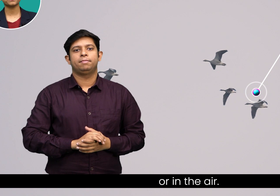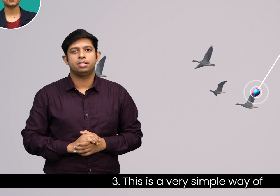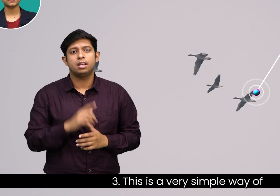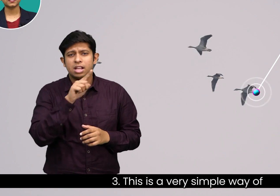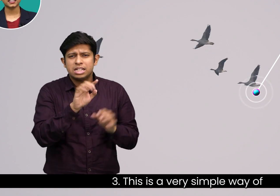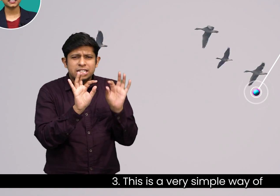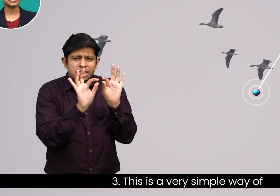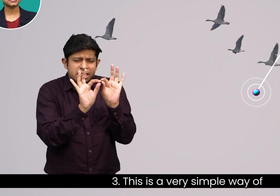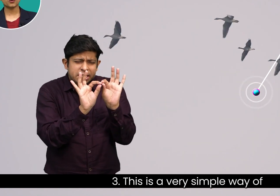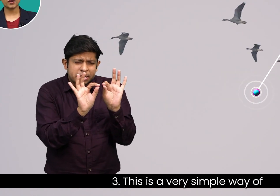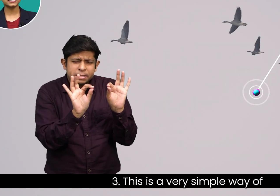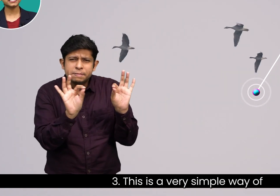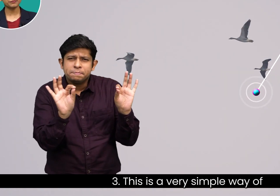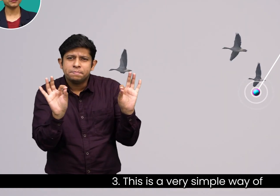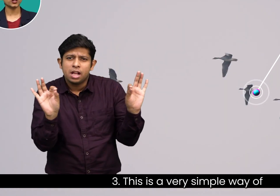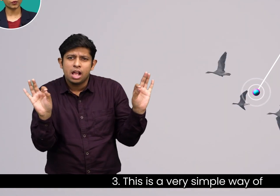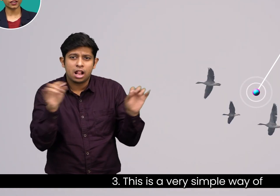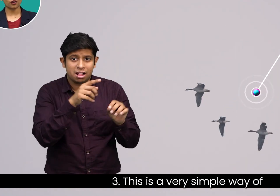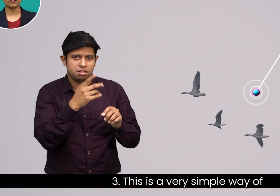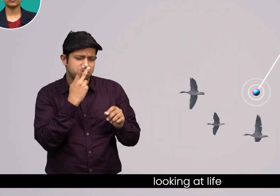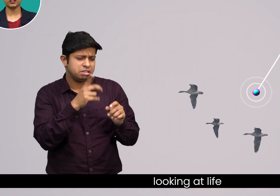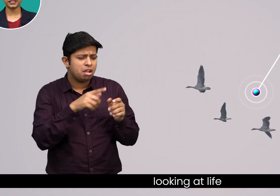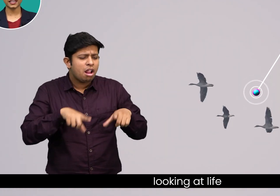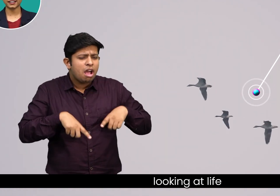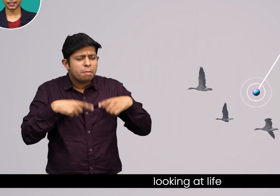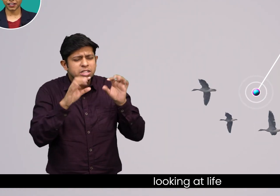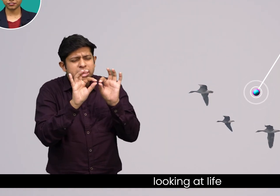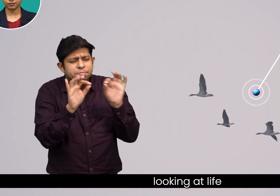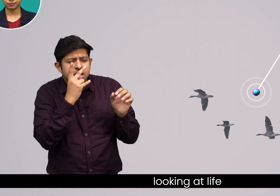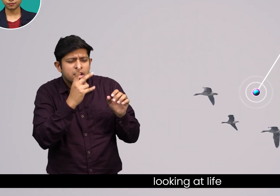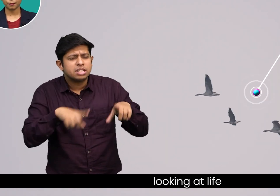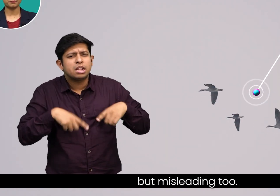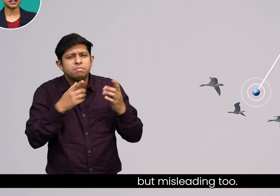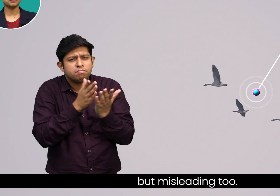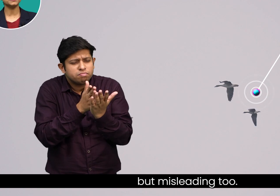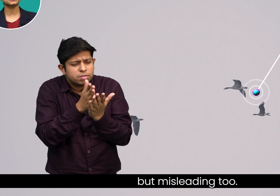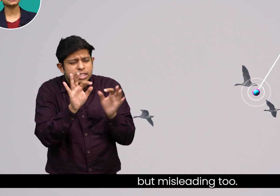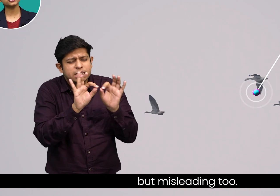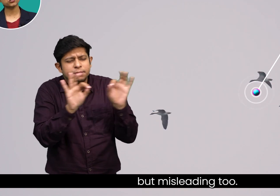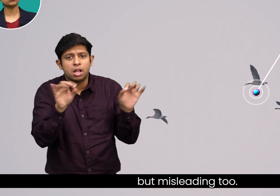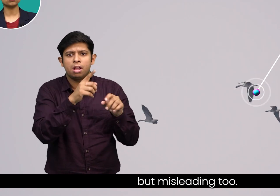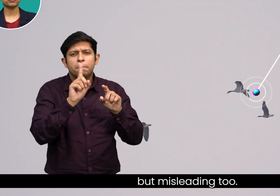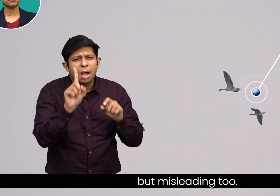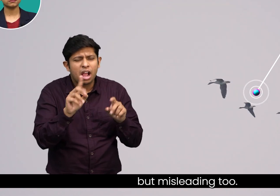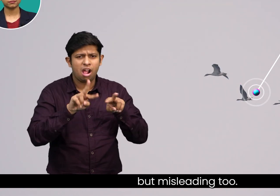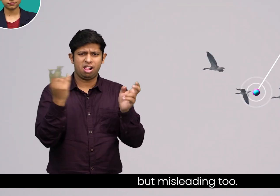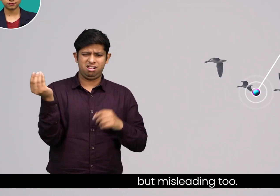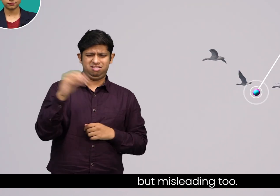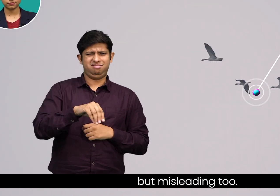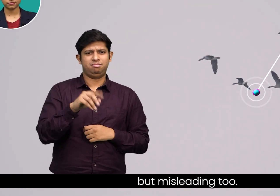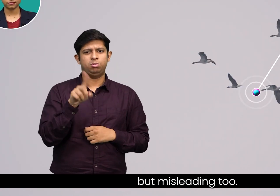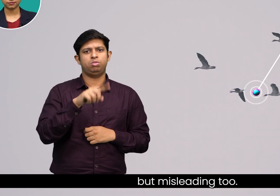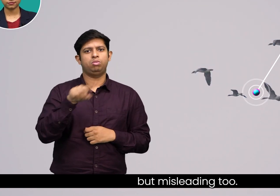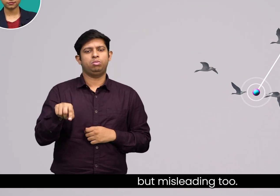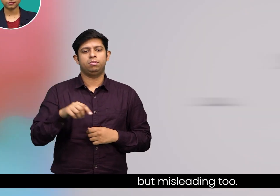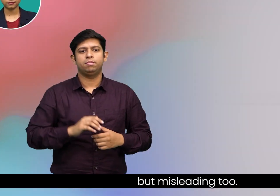This is a very simple way of looking at life but misleading too.